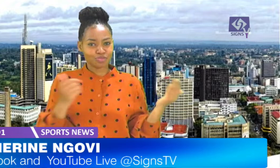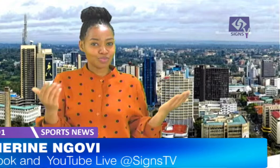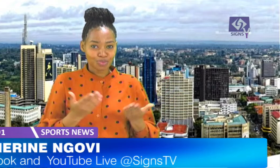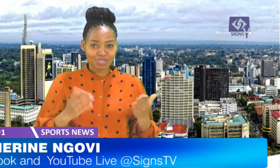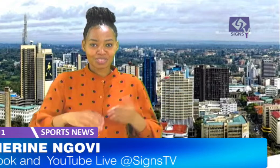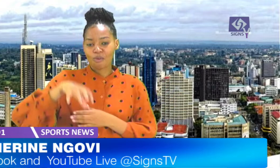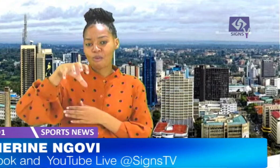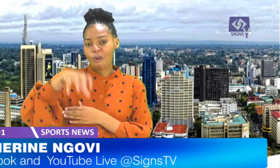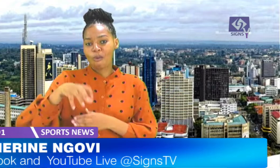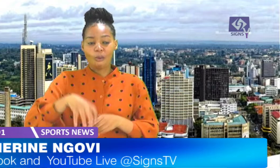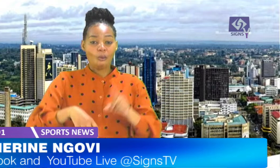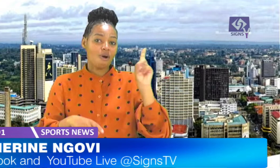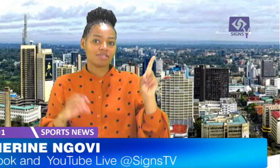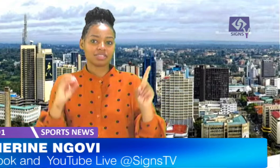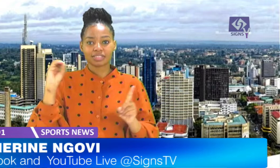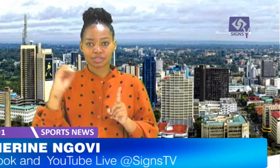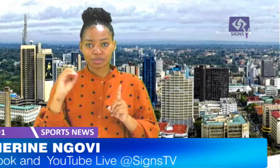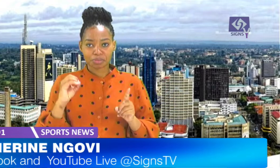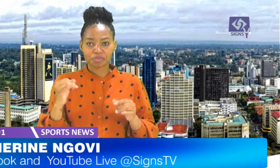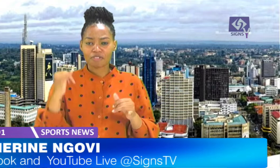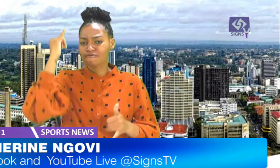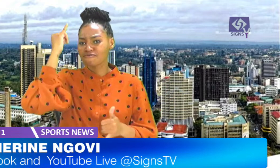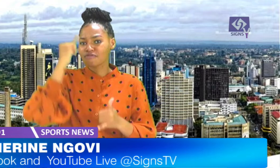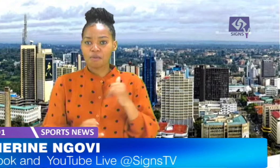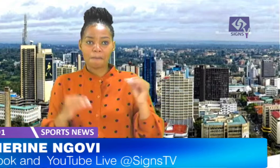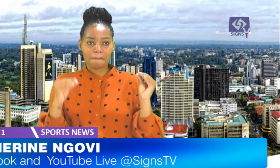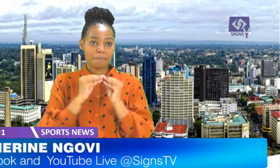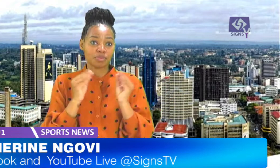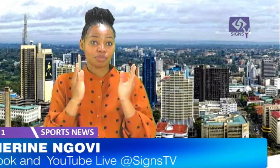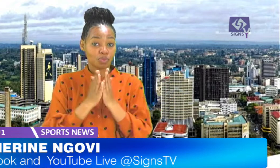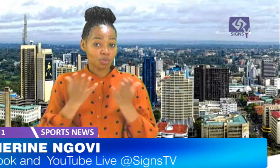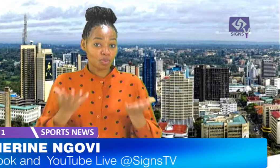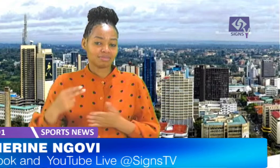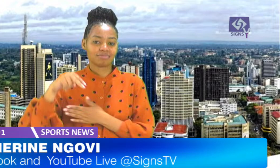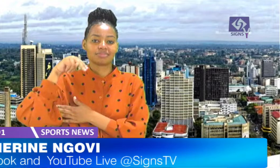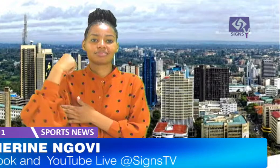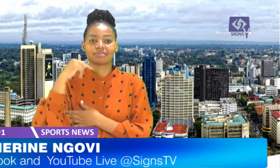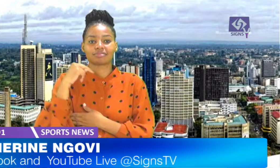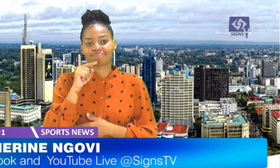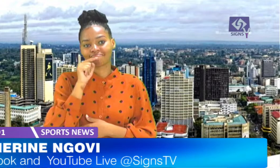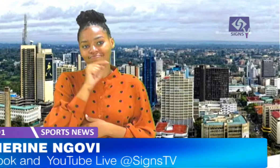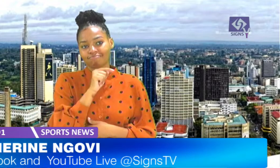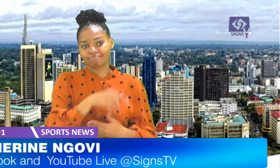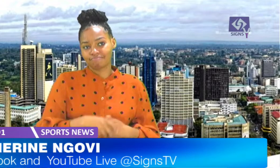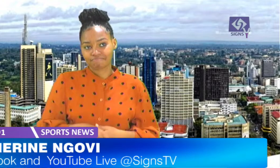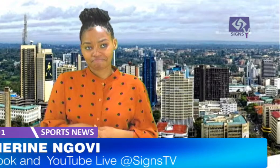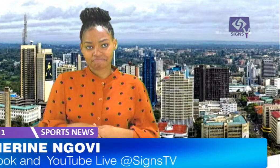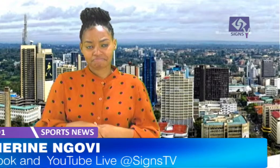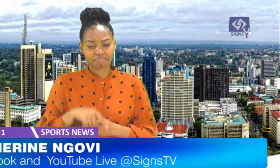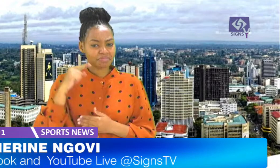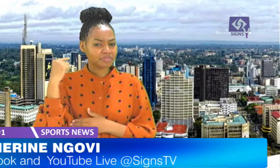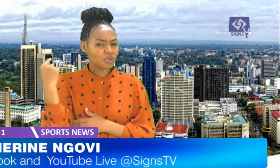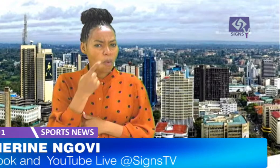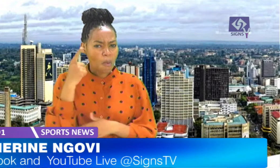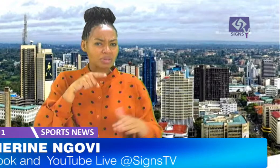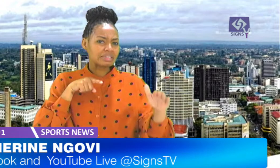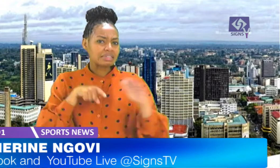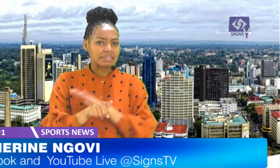host Ivory Coast beat DRC Congo 1-0 to set up a final meeting with